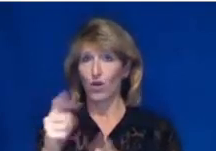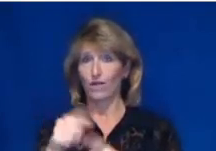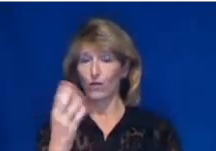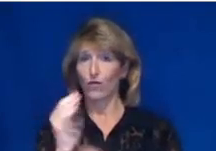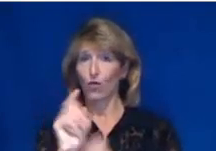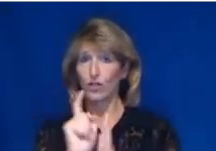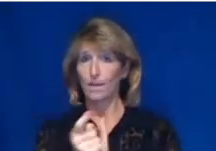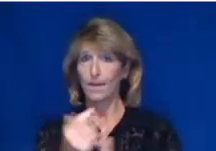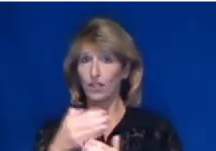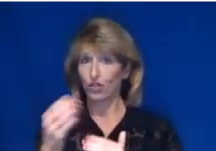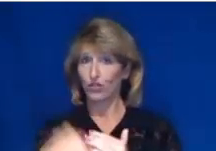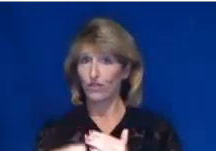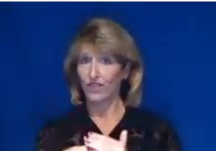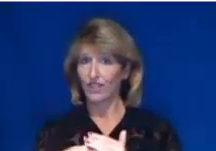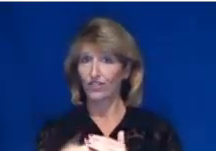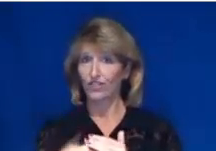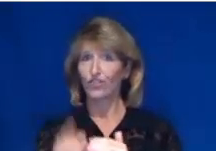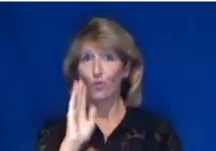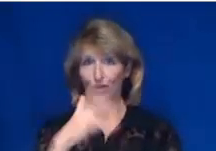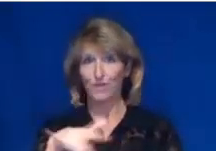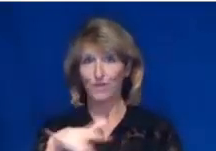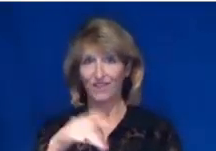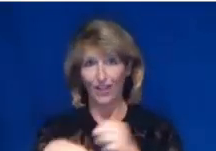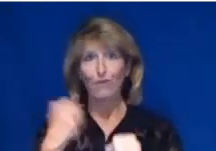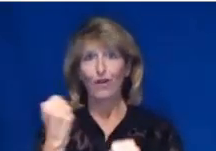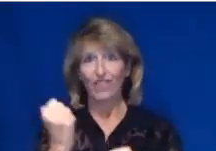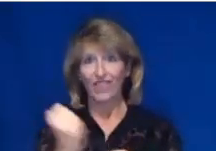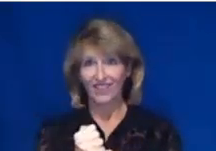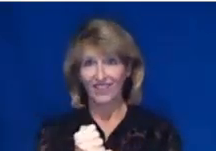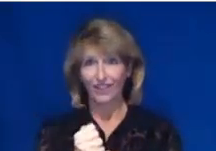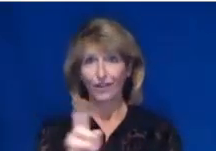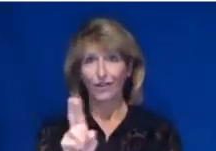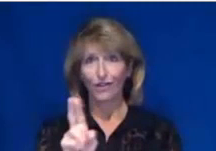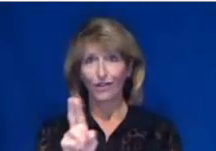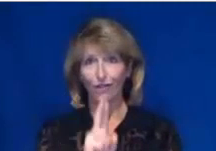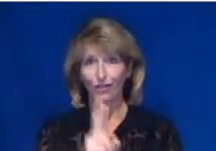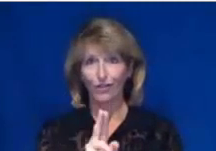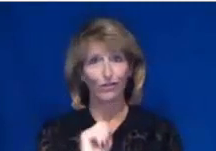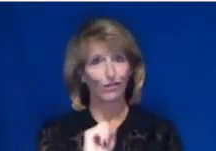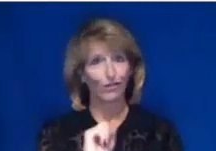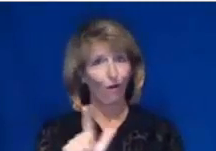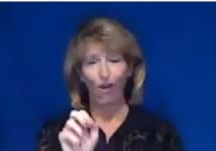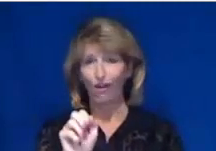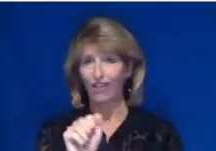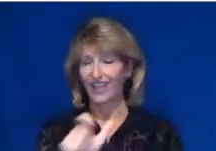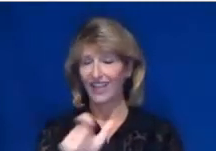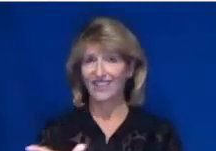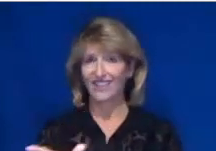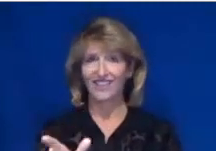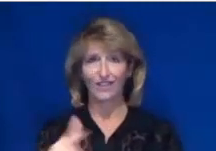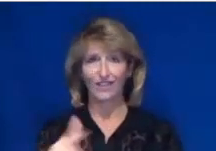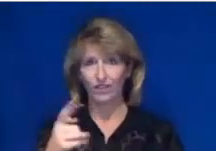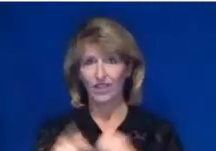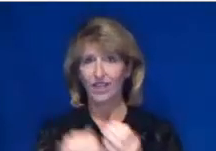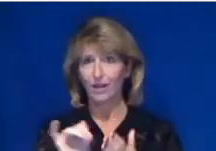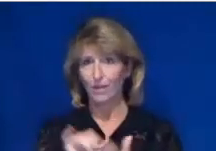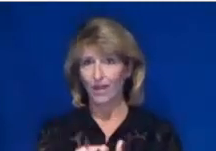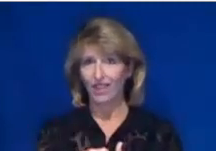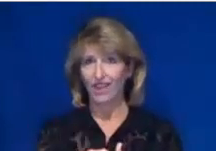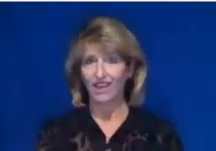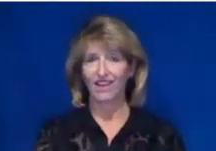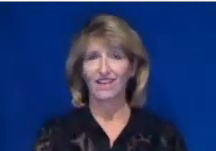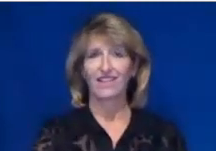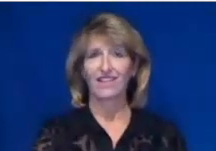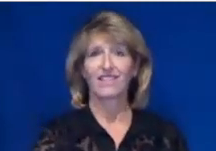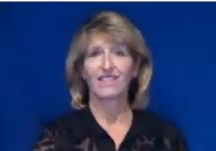questions to 30 from 75. It takes about 12 to 14 minutes to complete this. It will be